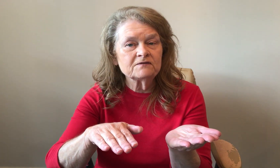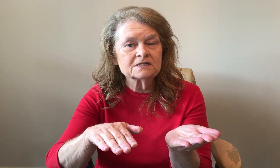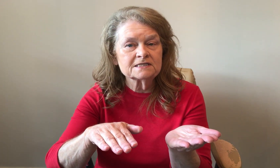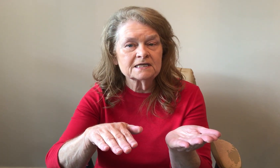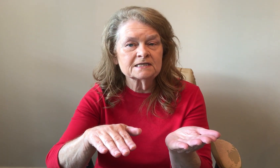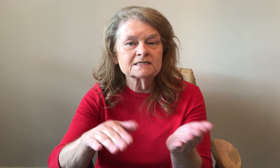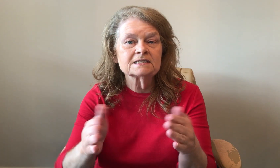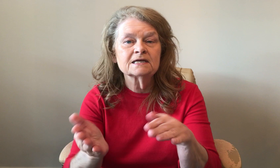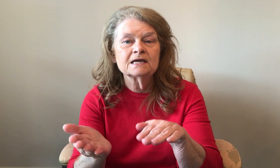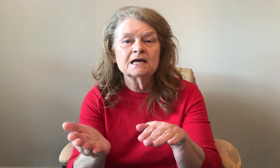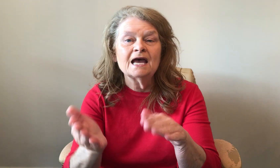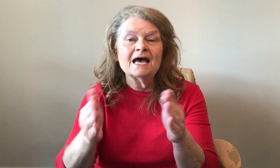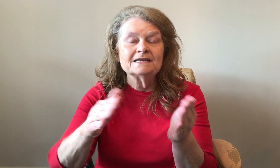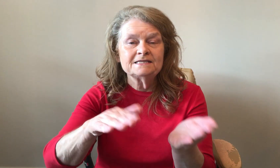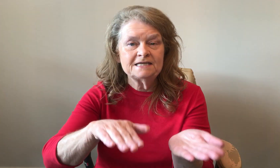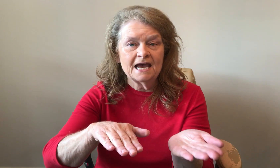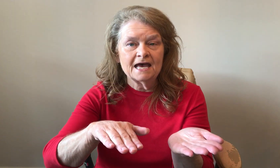difference is death.